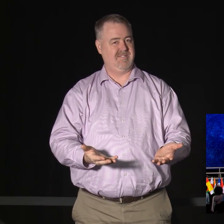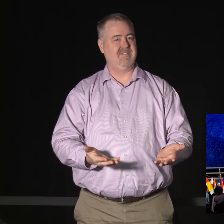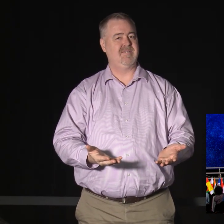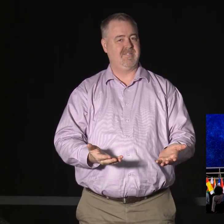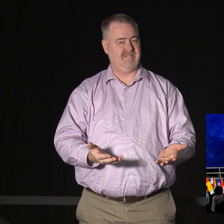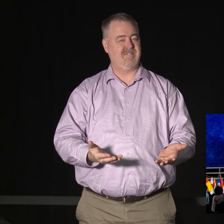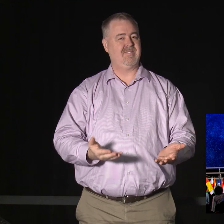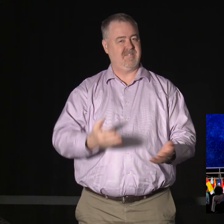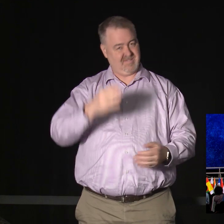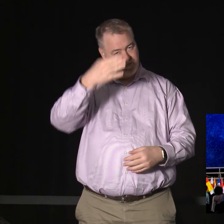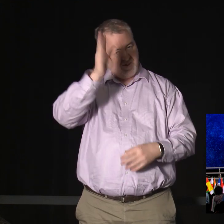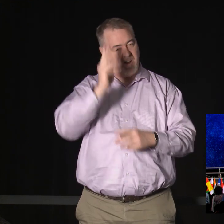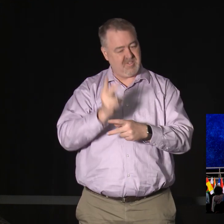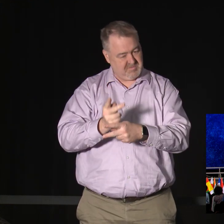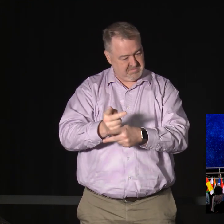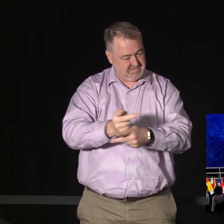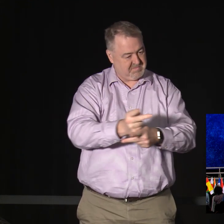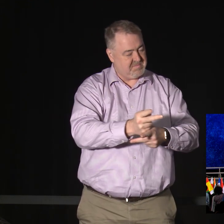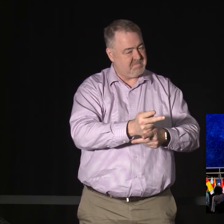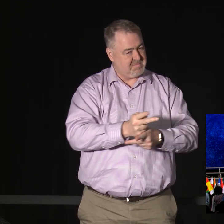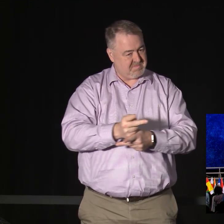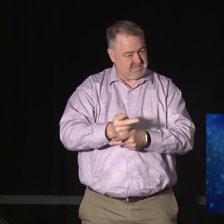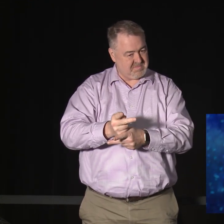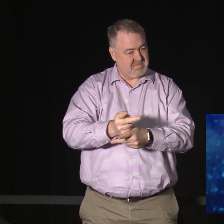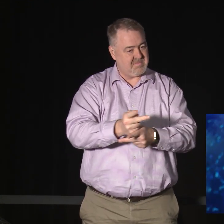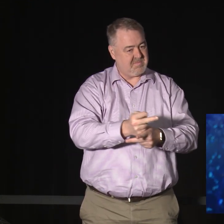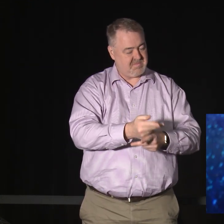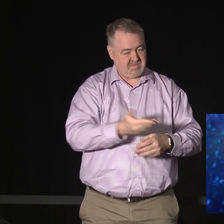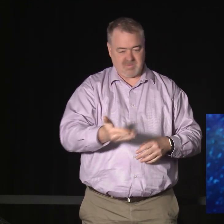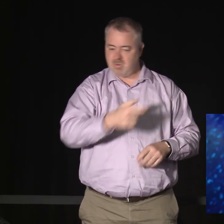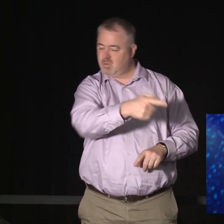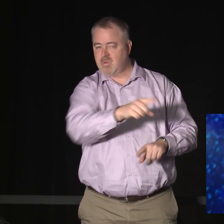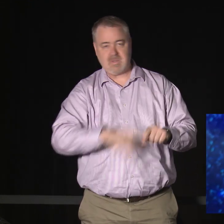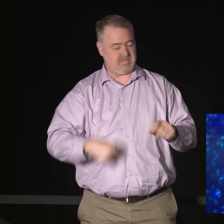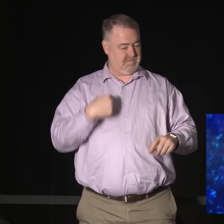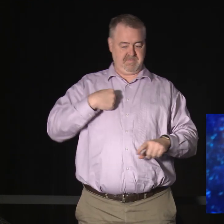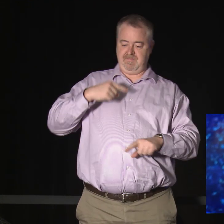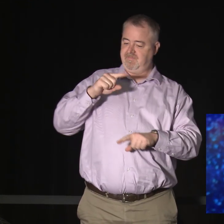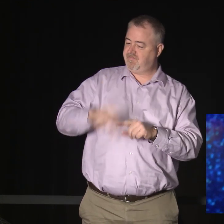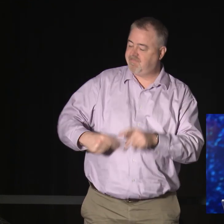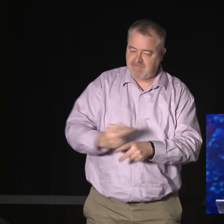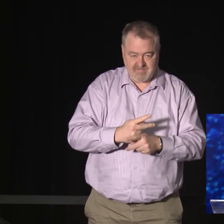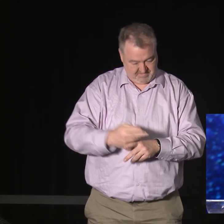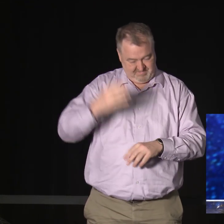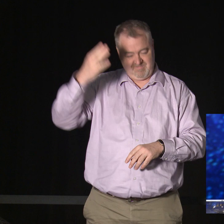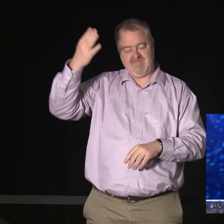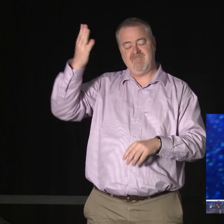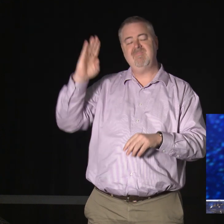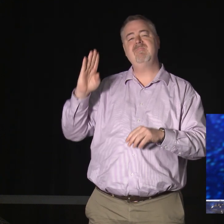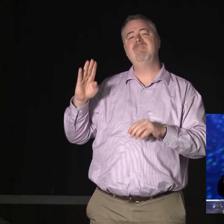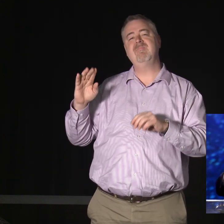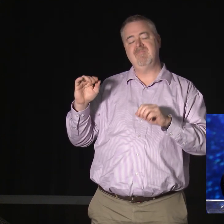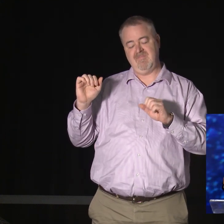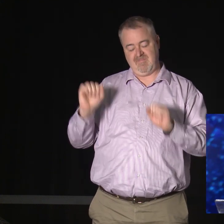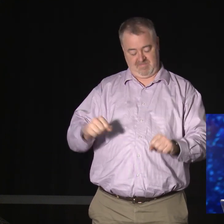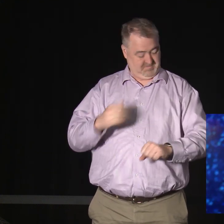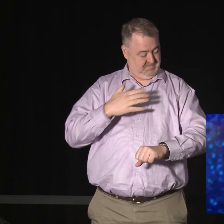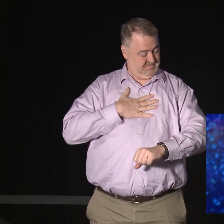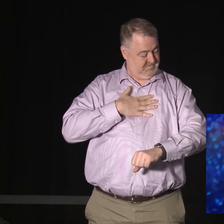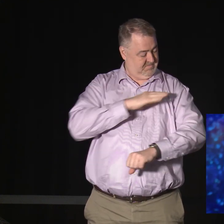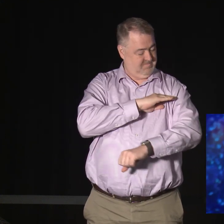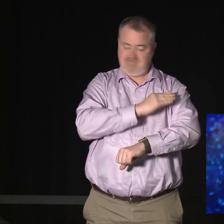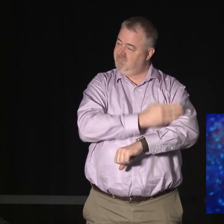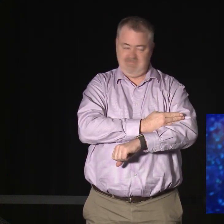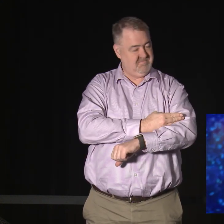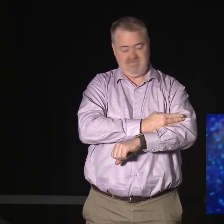God takes care of the things that you cannot take care of, and I cannot take care of in our own strength. God